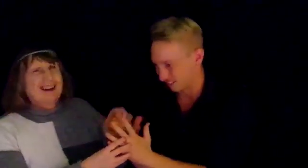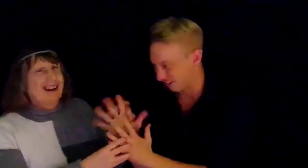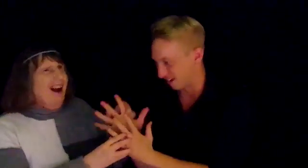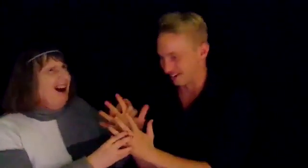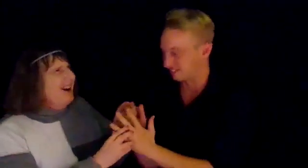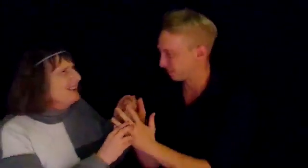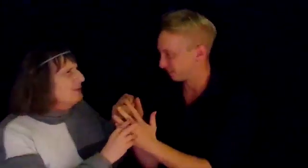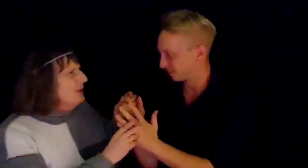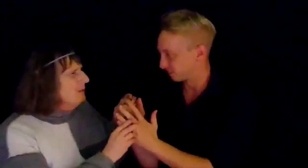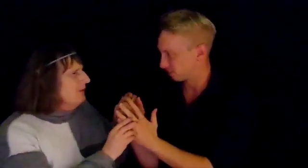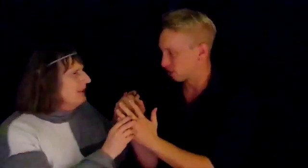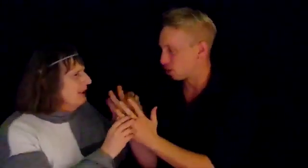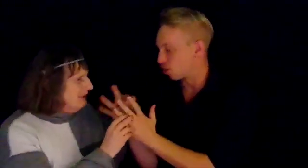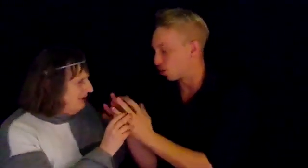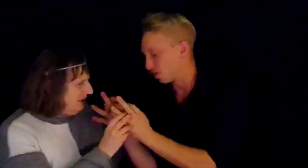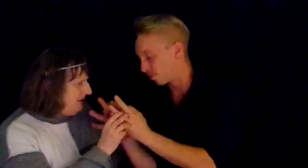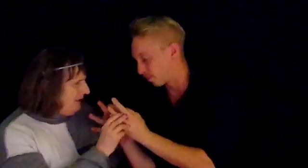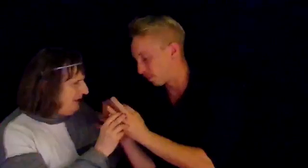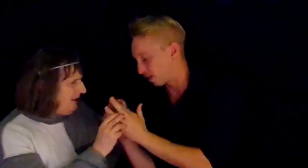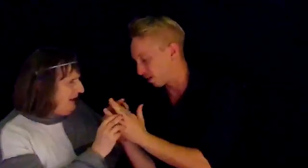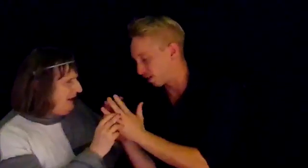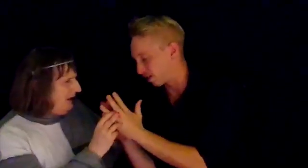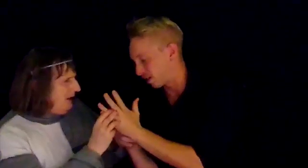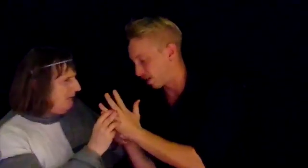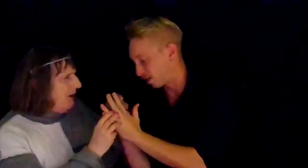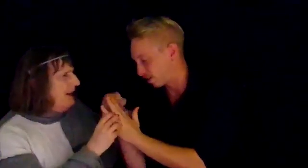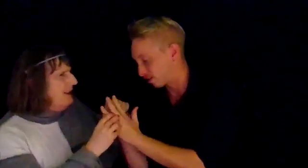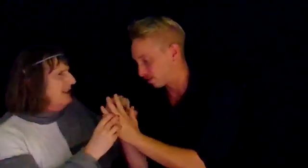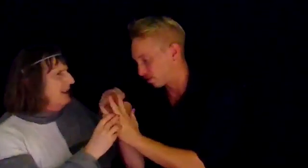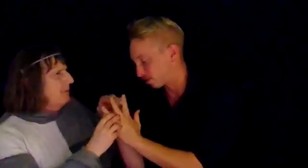Okay, hi, is it William? No?